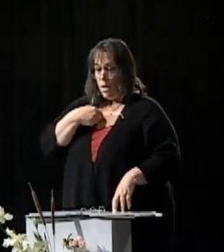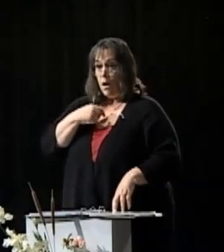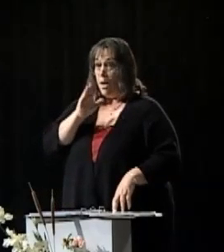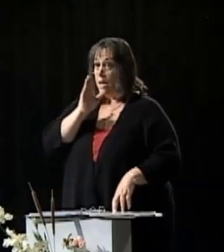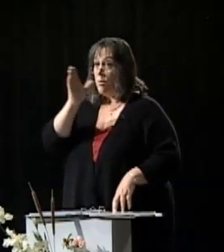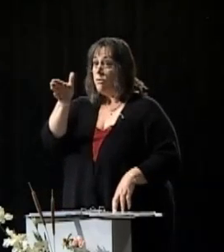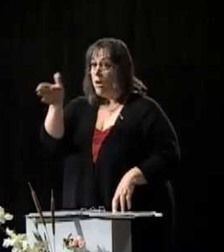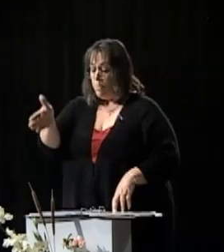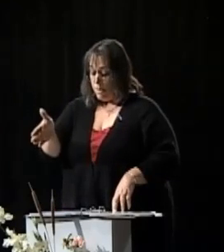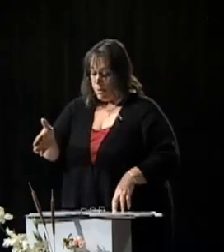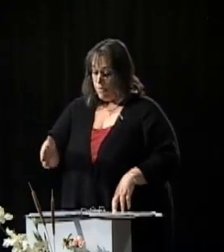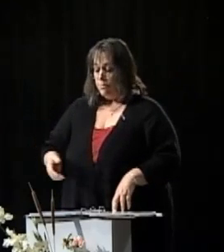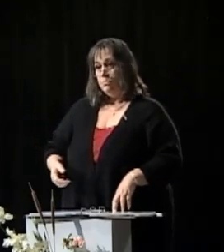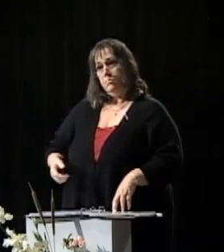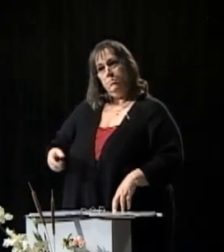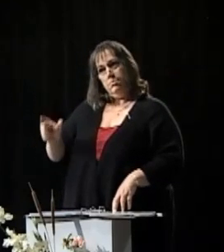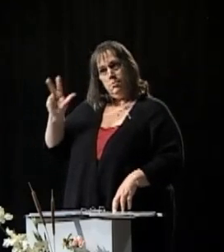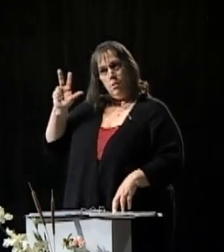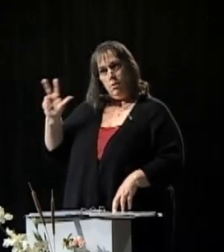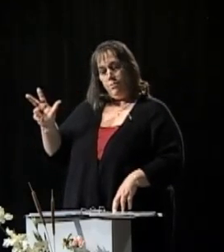I am a grandmother of 3.